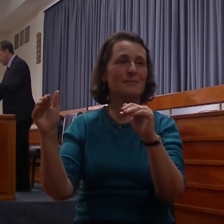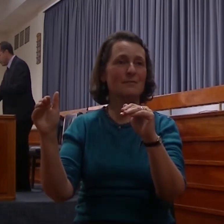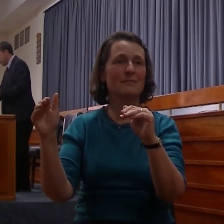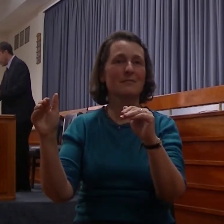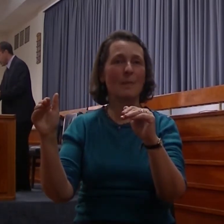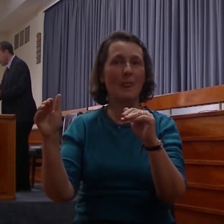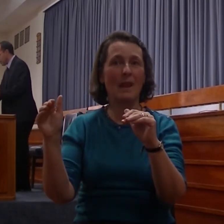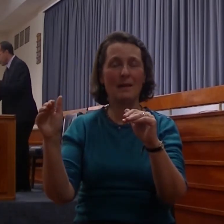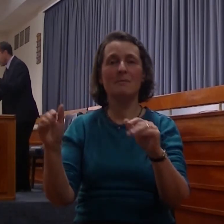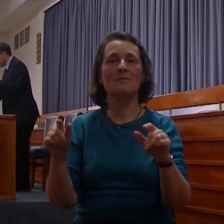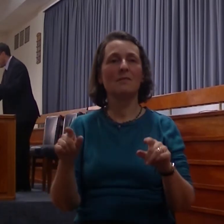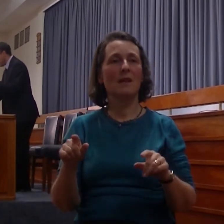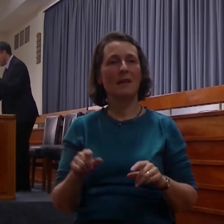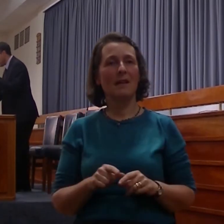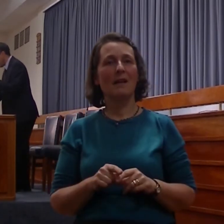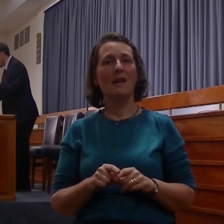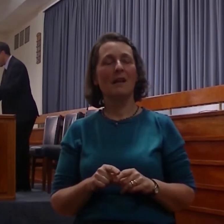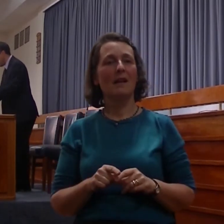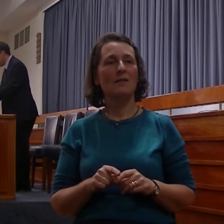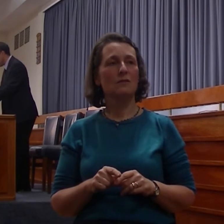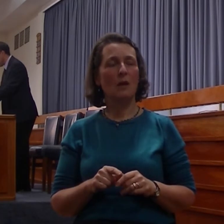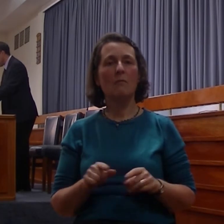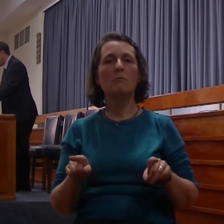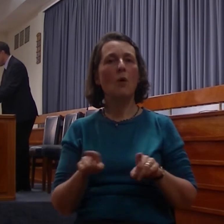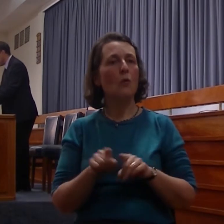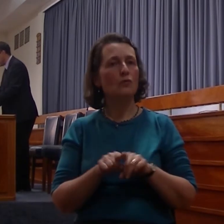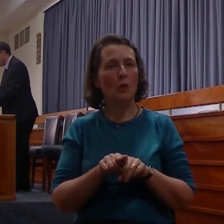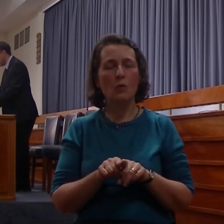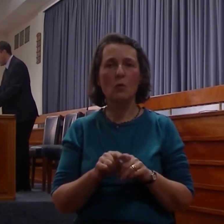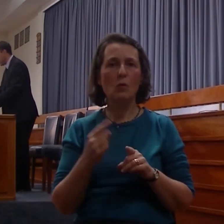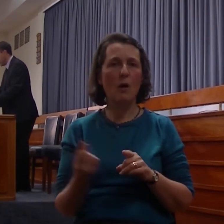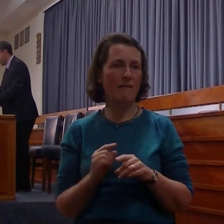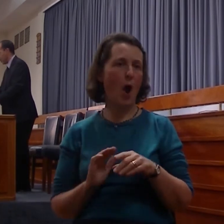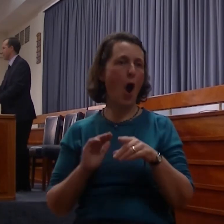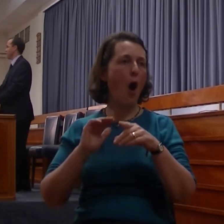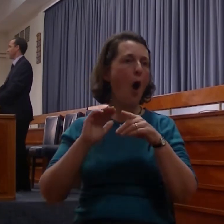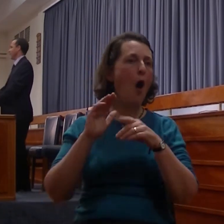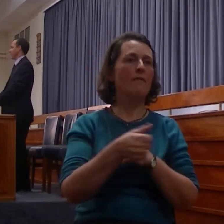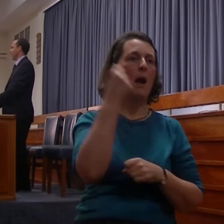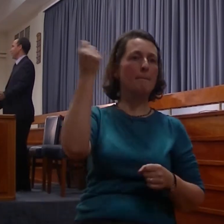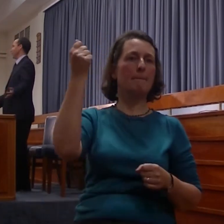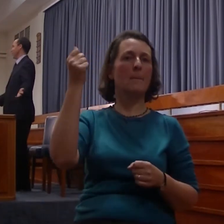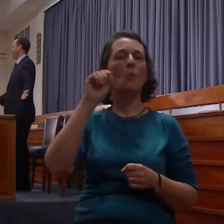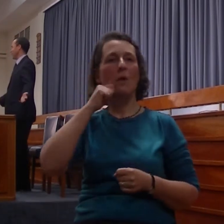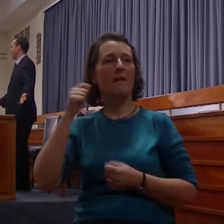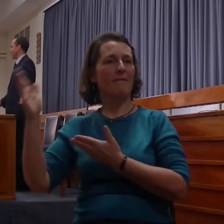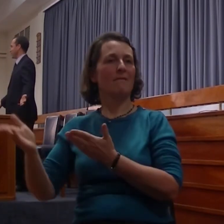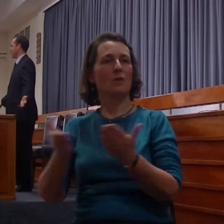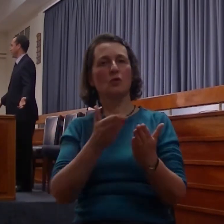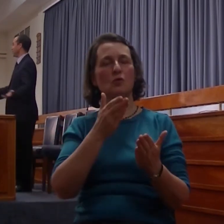us. The Holy Spirit is also speaking to us. And the second thing is the invitation: to him